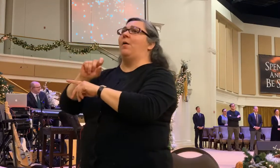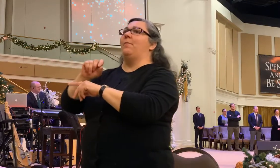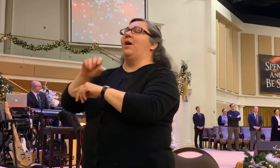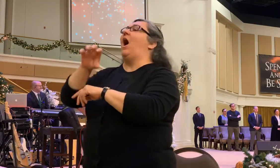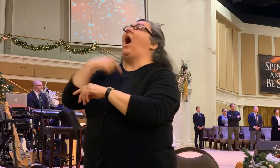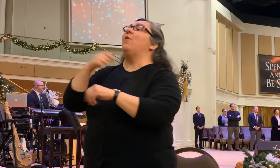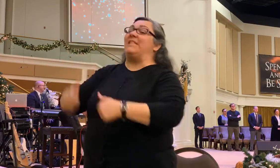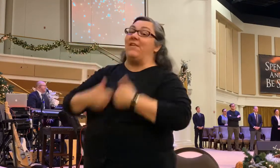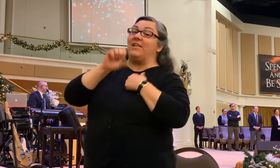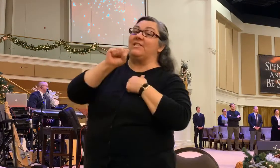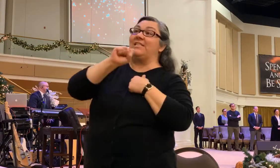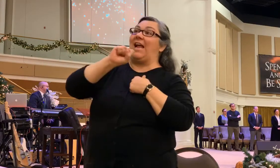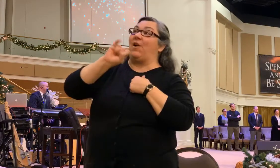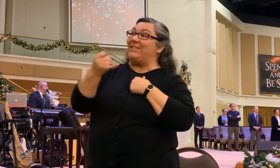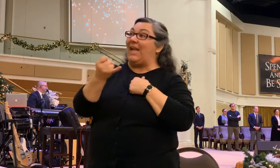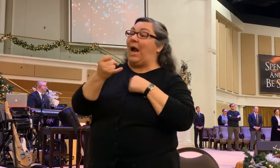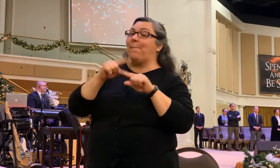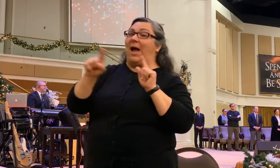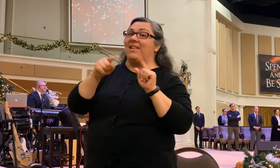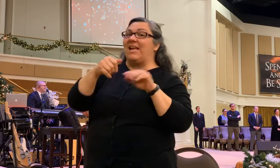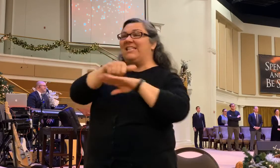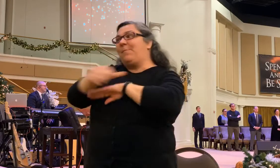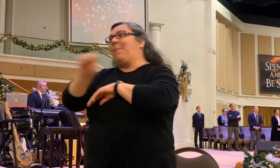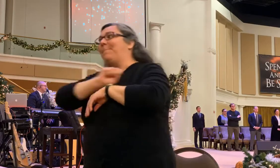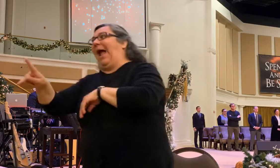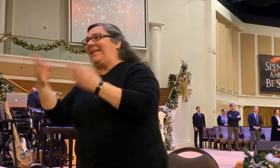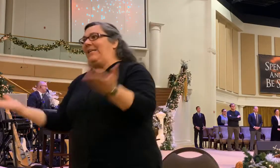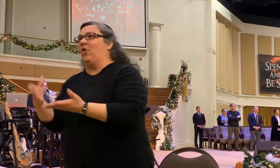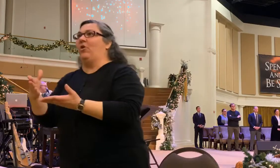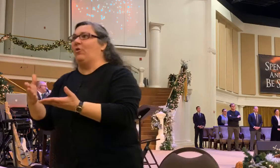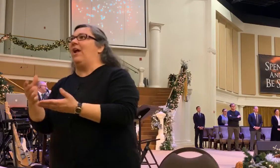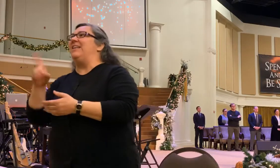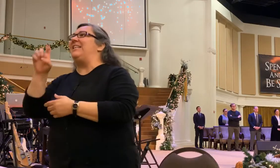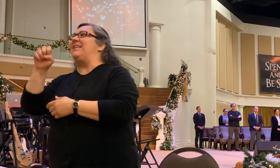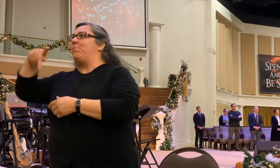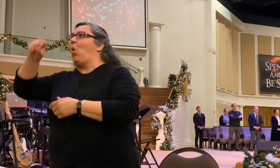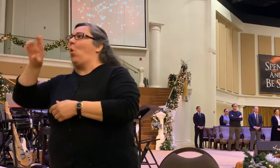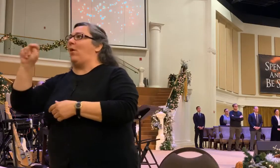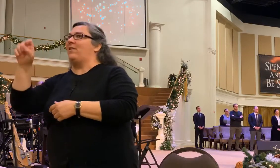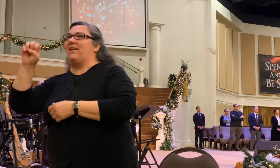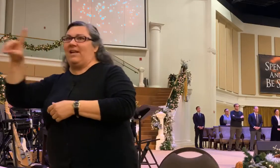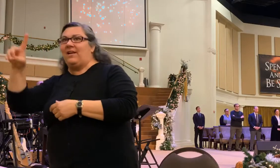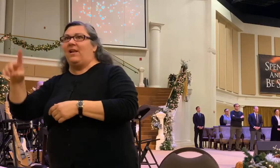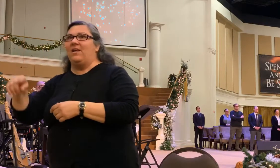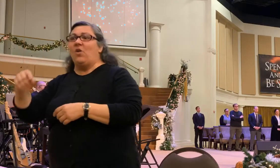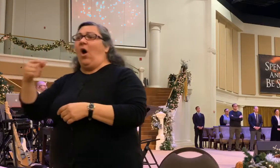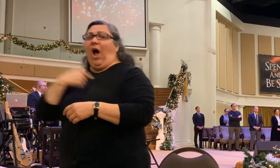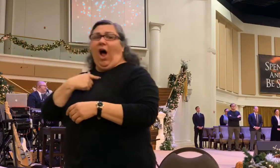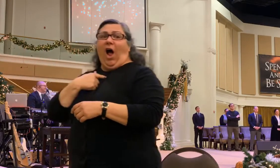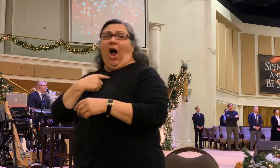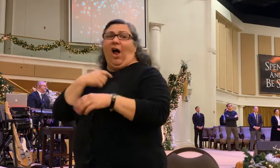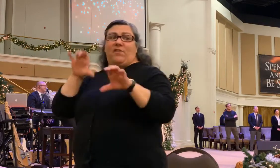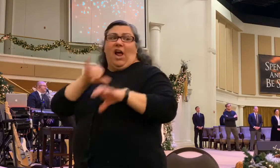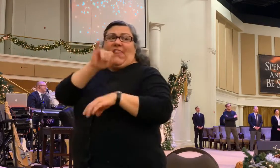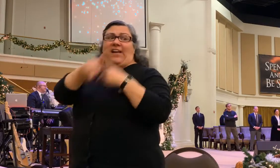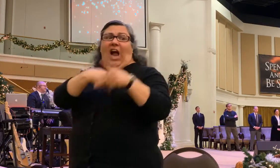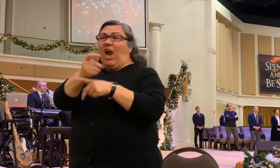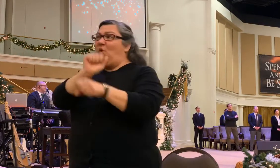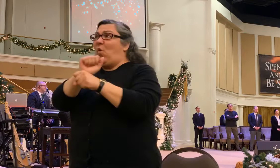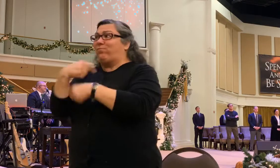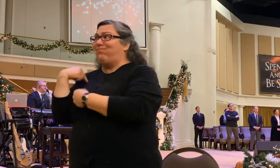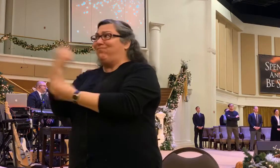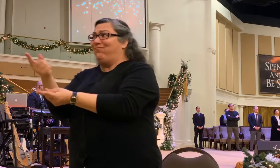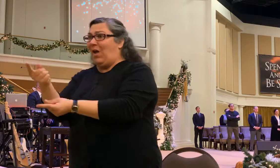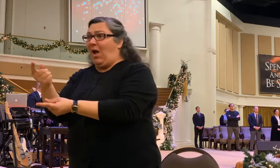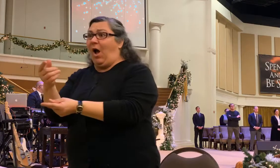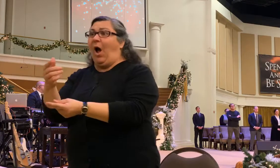California. He said, I'm a Honduran, I just got deported. He said, I've done these tiles my whole life. He said, they pulled me off